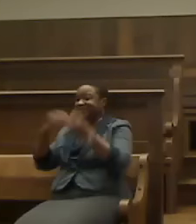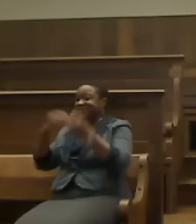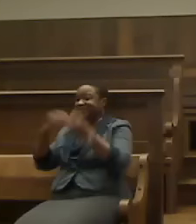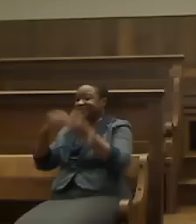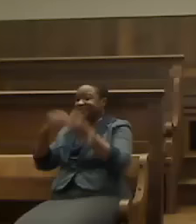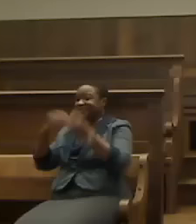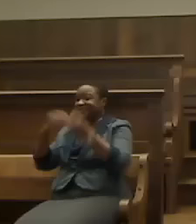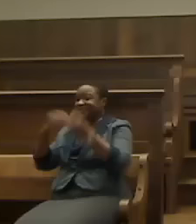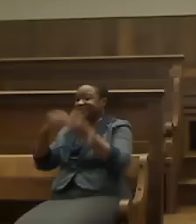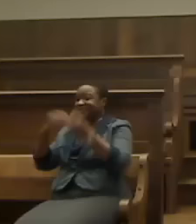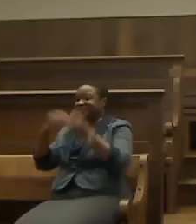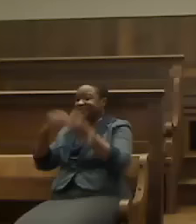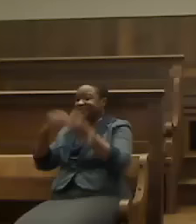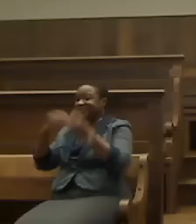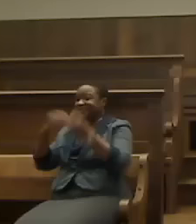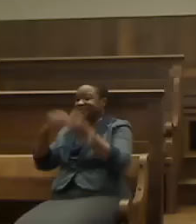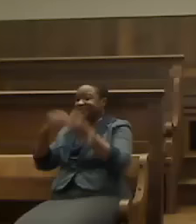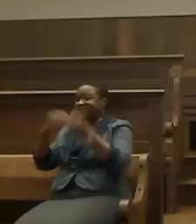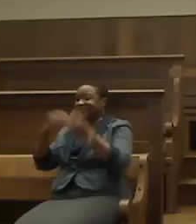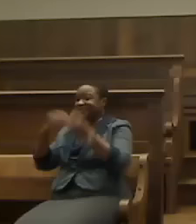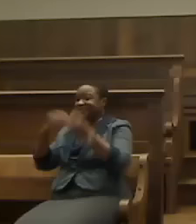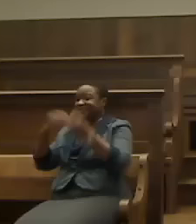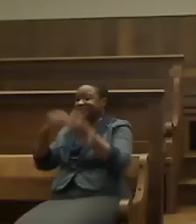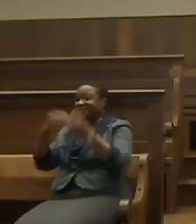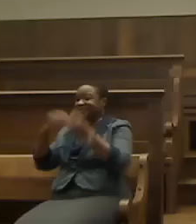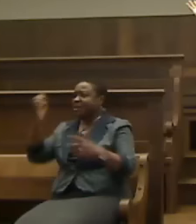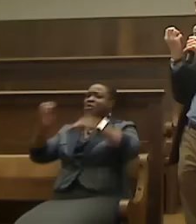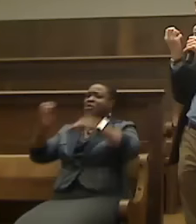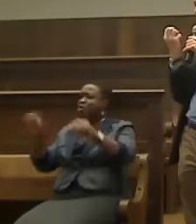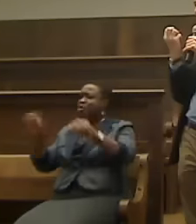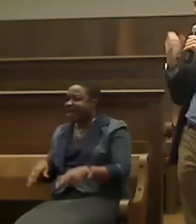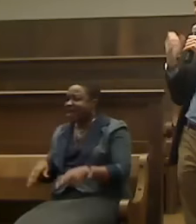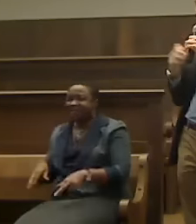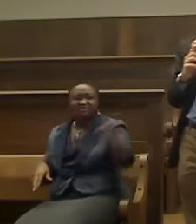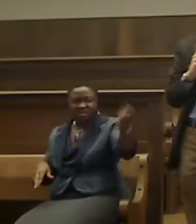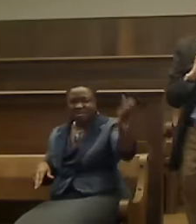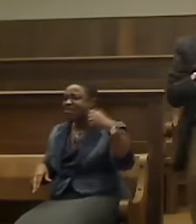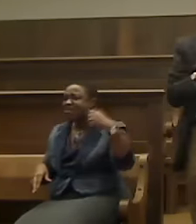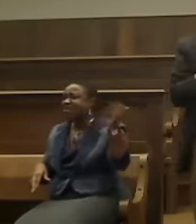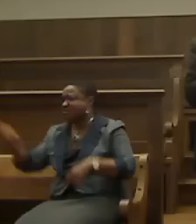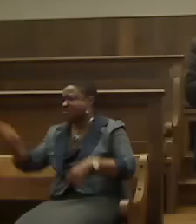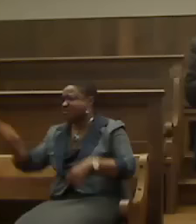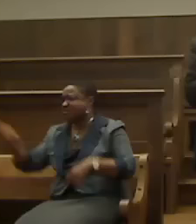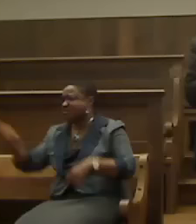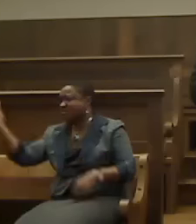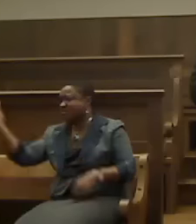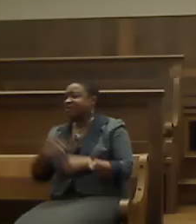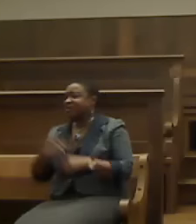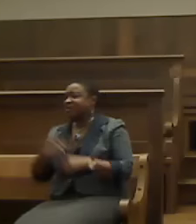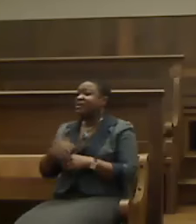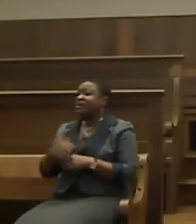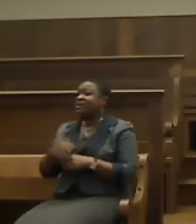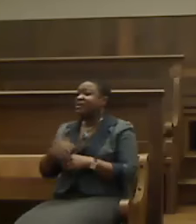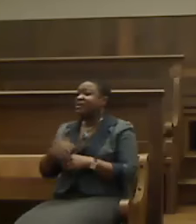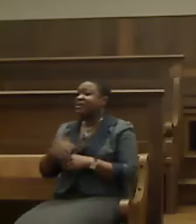or I can have corn here, or I can just eat without having reactions. Or someone comes